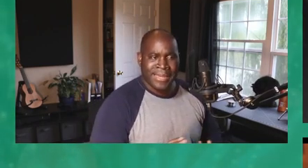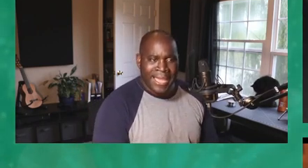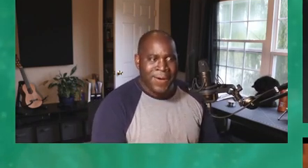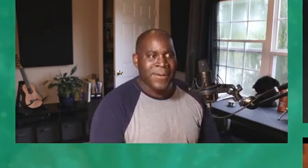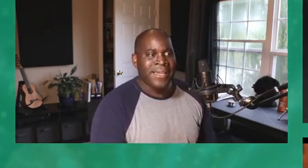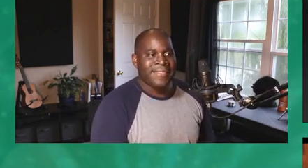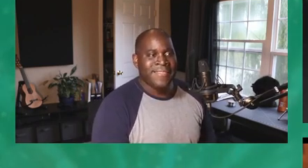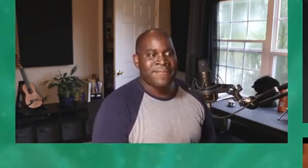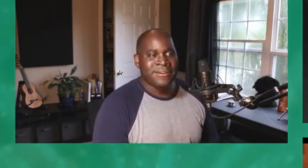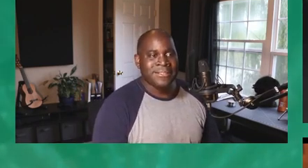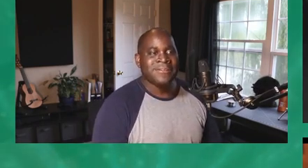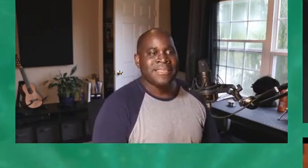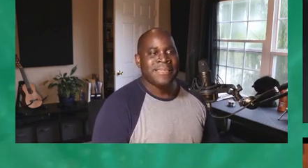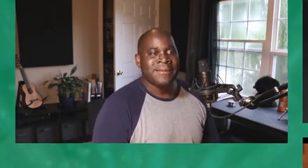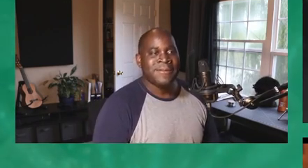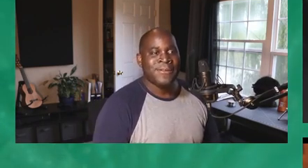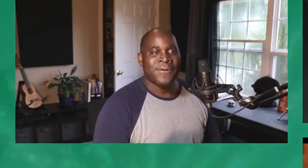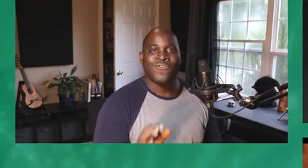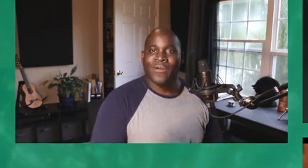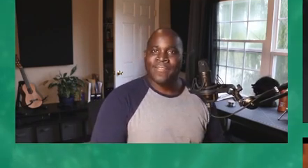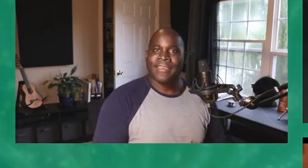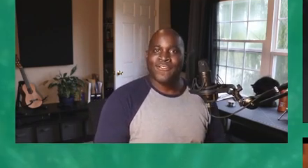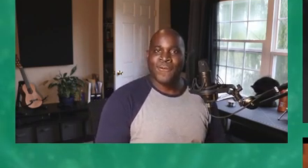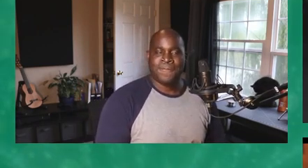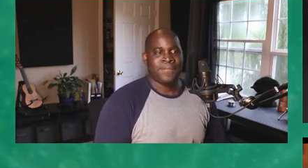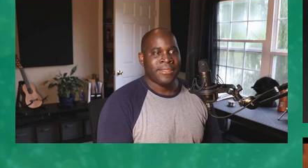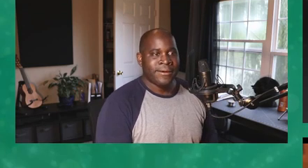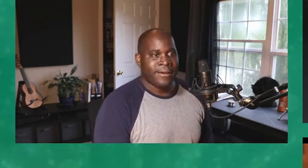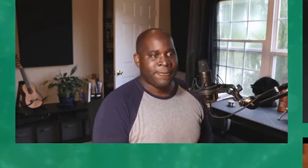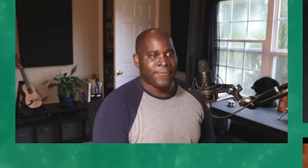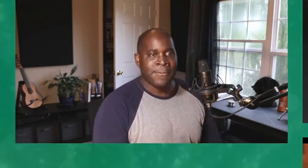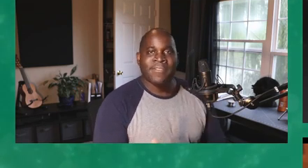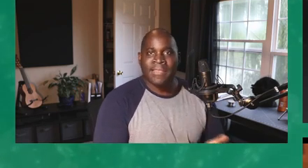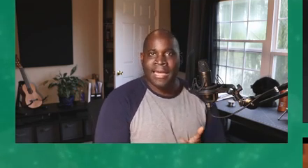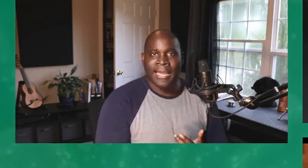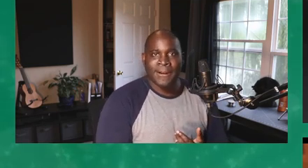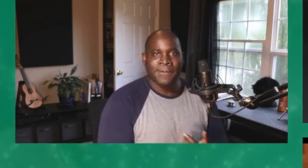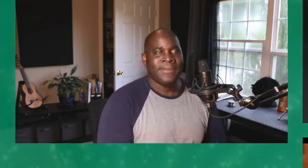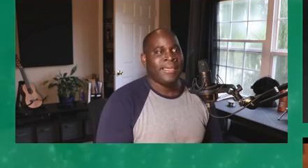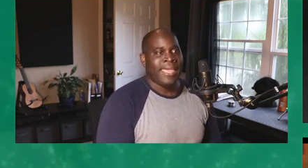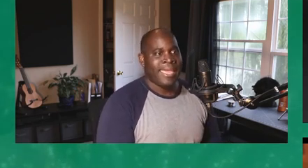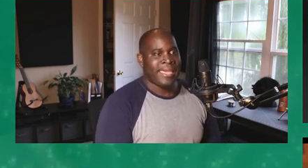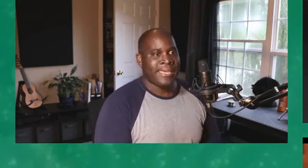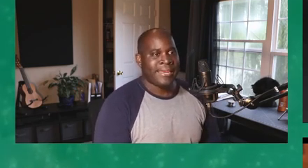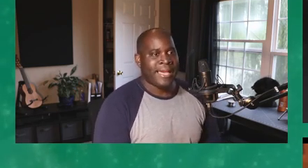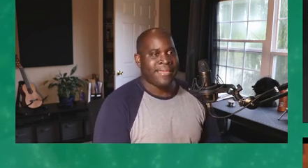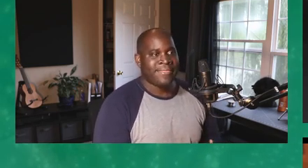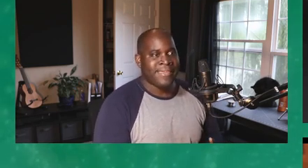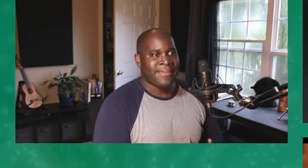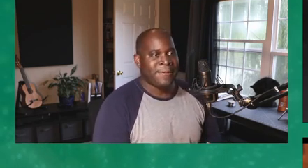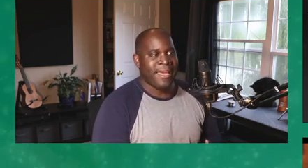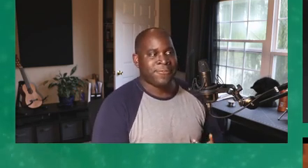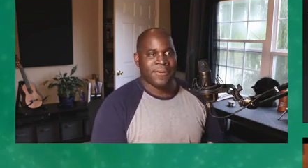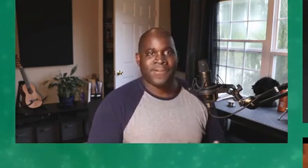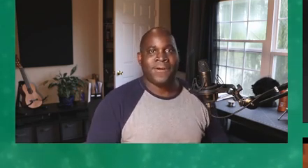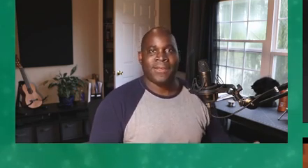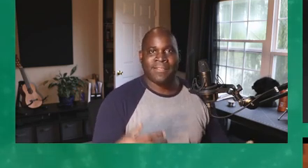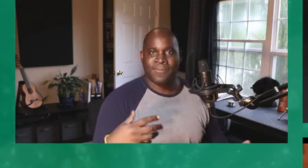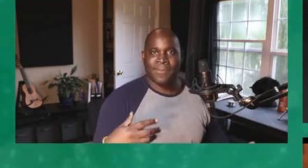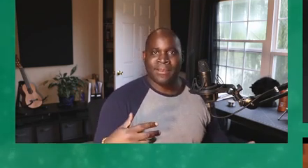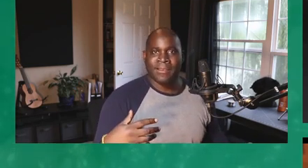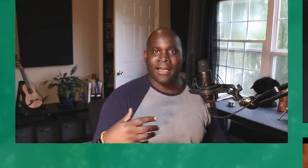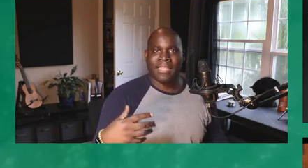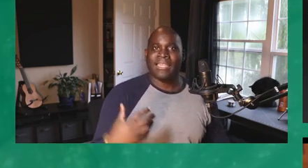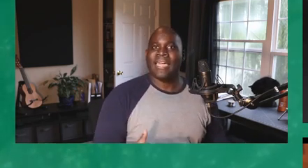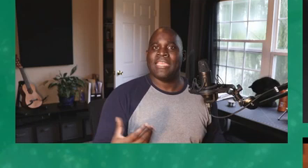presentations. But now they've clearly, you know, addressed that issue. Frame rate's a lot higher, and I think as a result